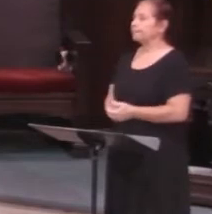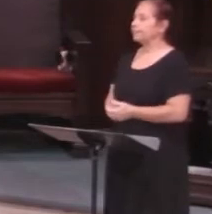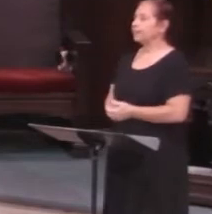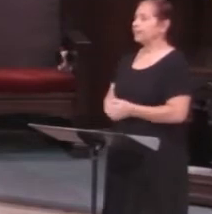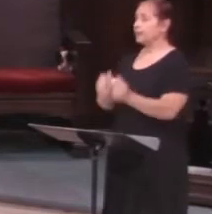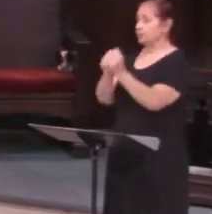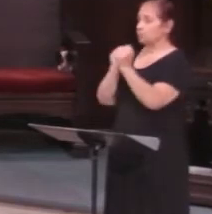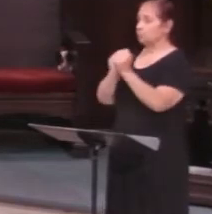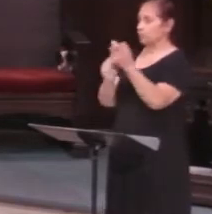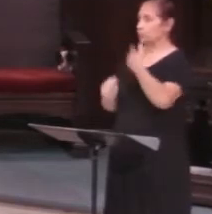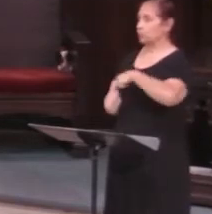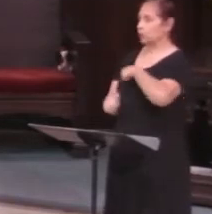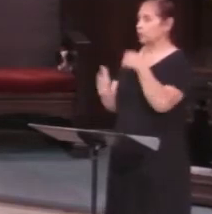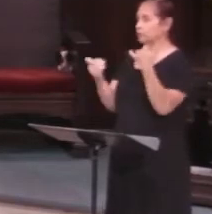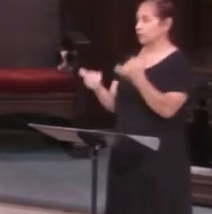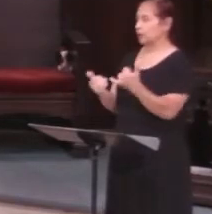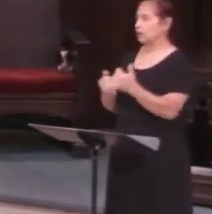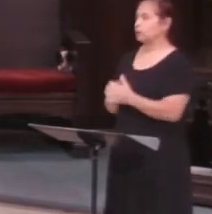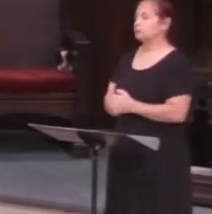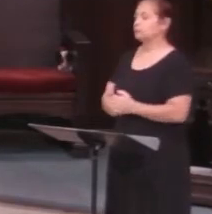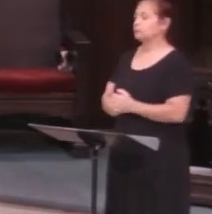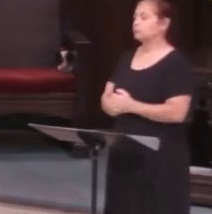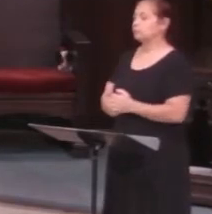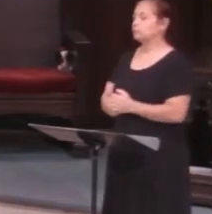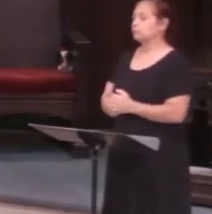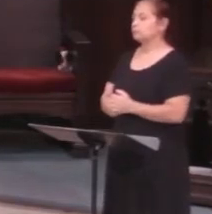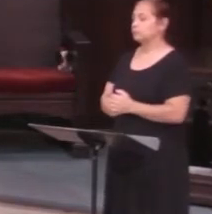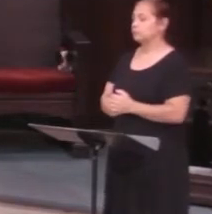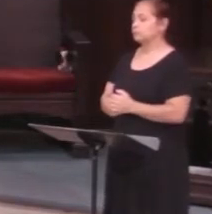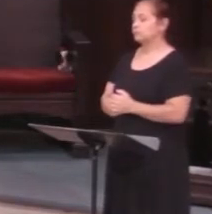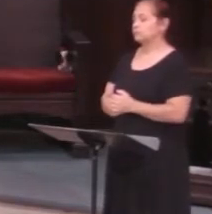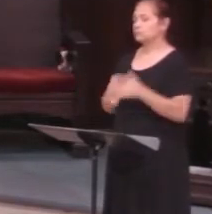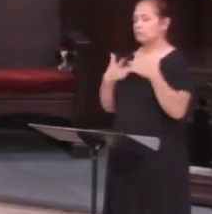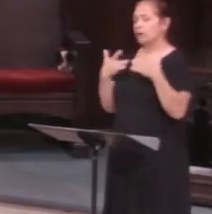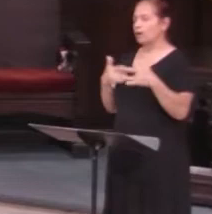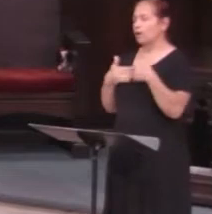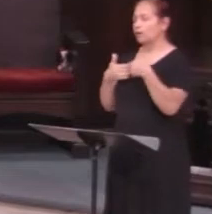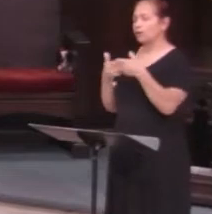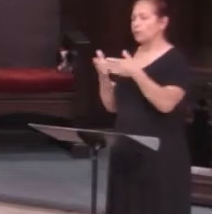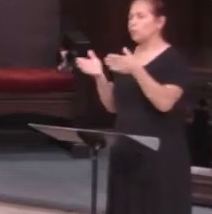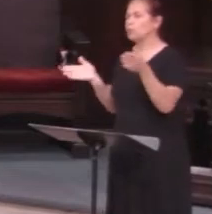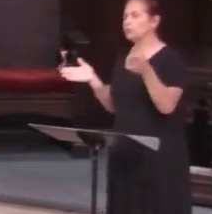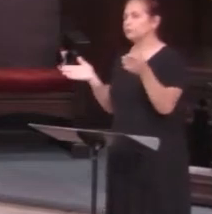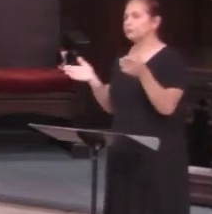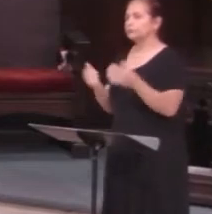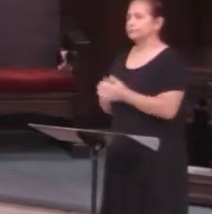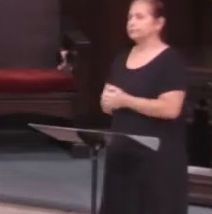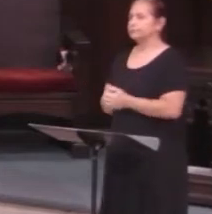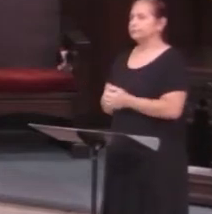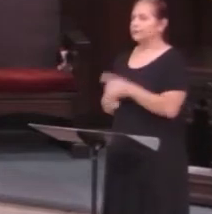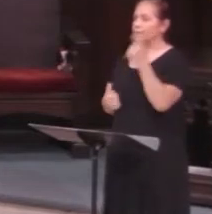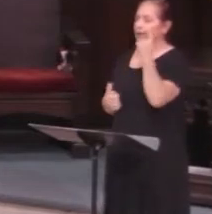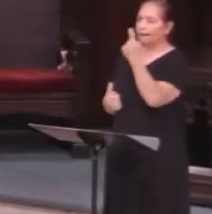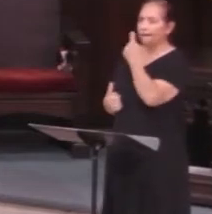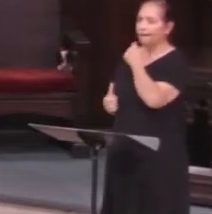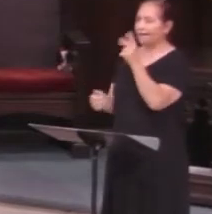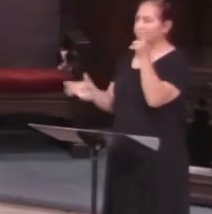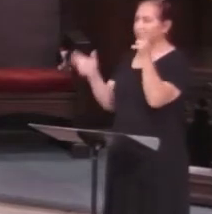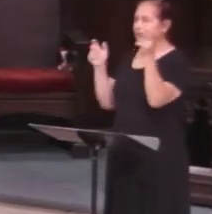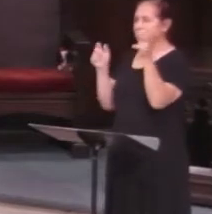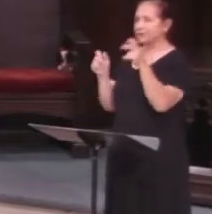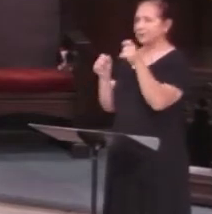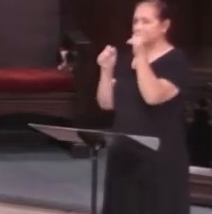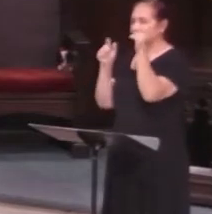be with us now. Open our hearts, our eyes, and our